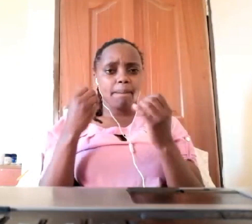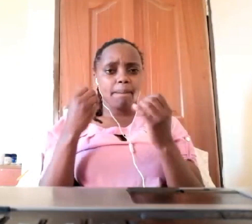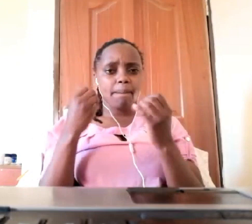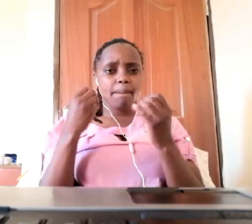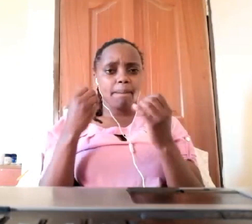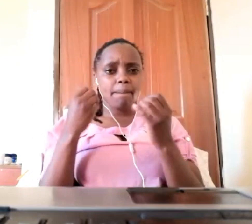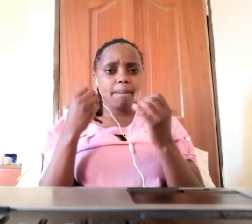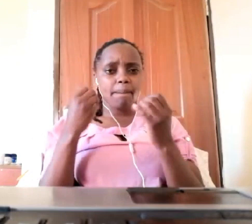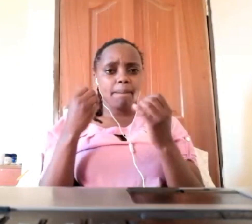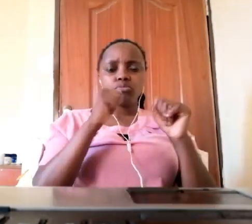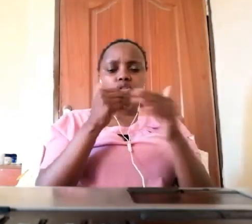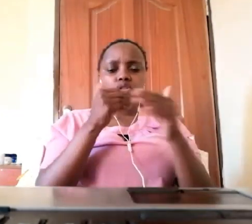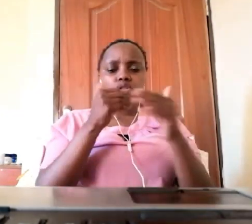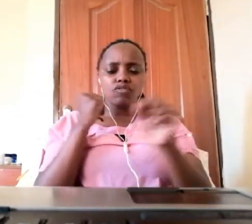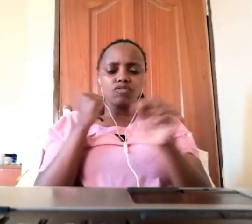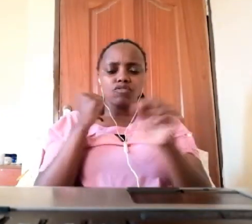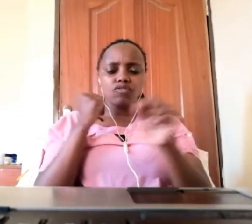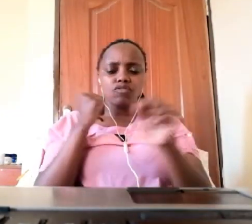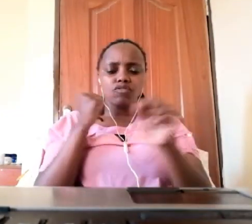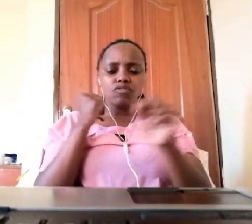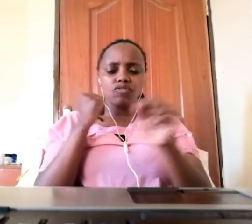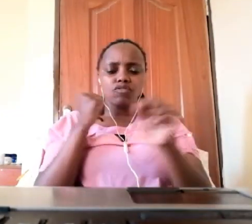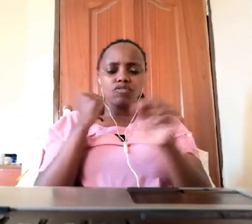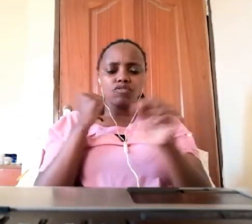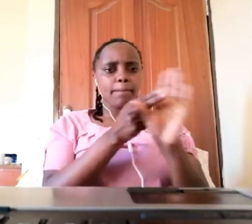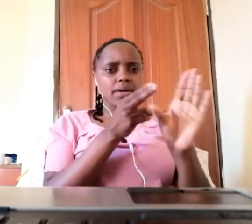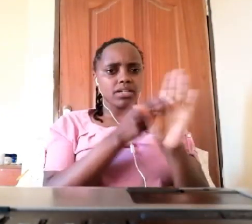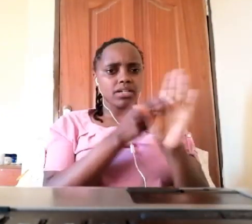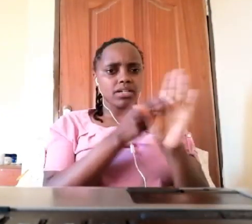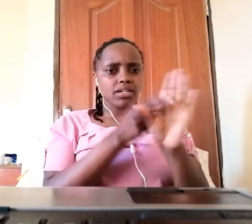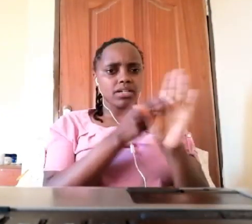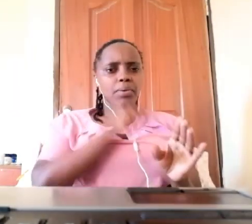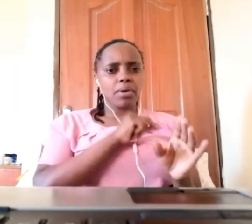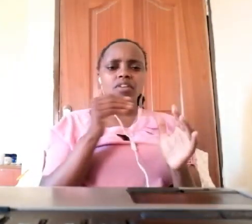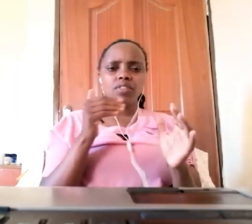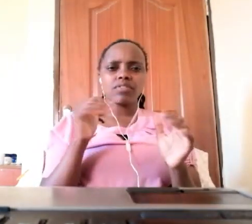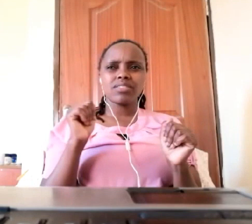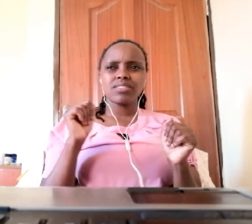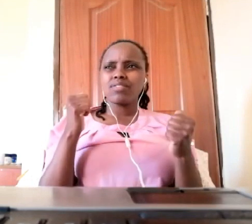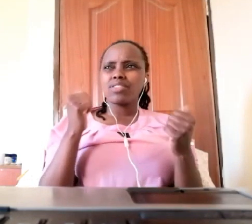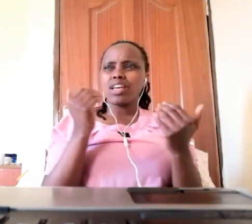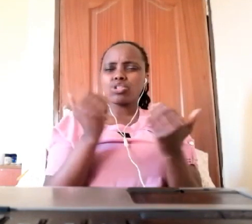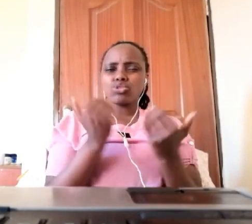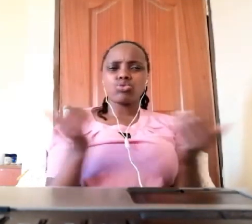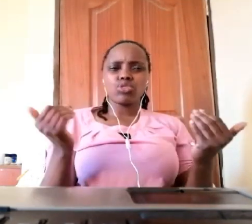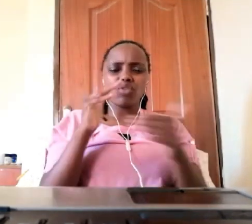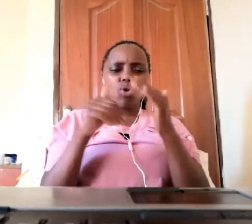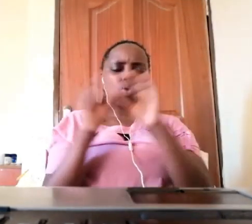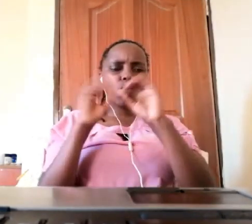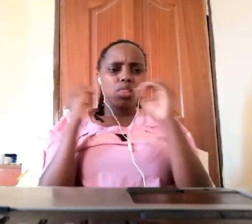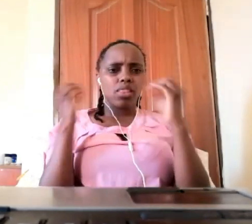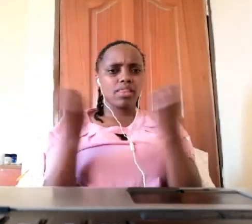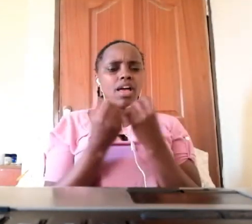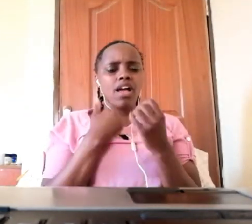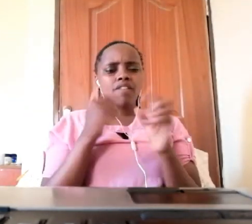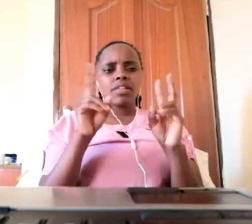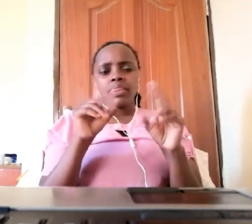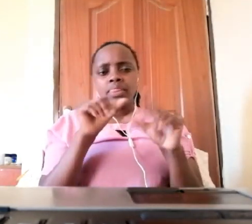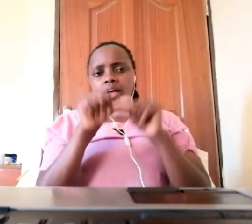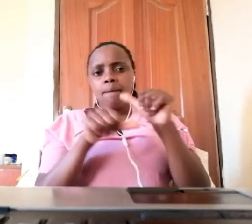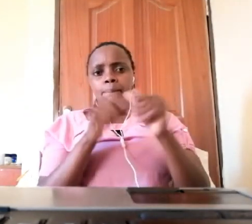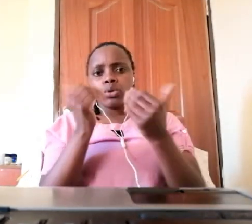even who've done extensively the issue of child participation. I know Save the Children has done, I know all our organizations have an element of